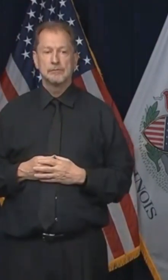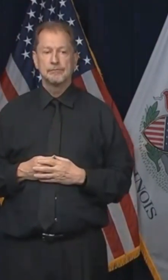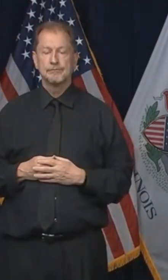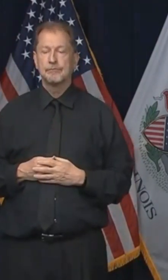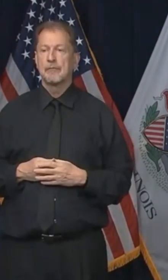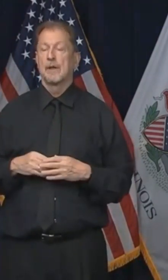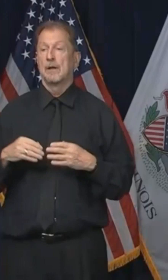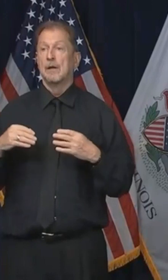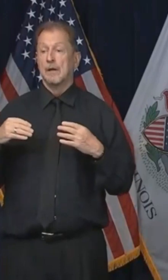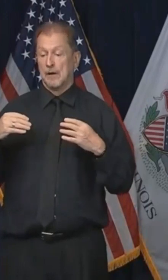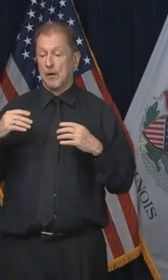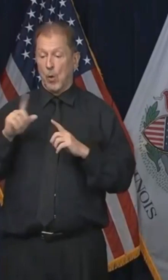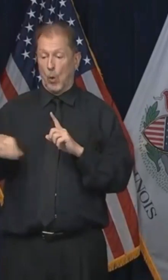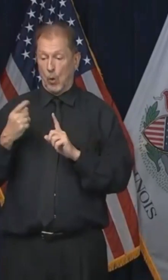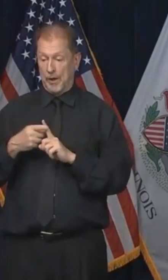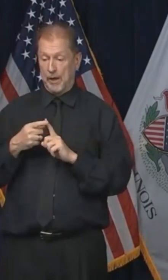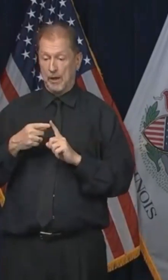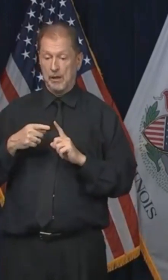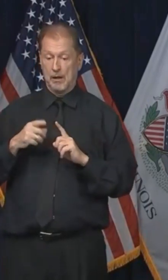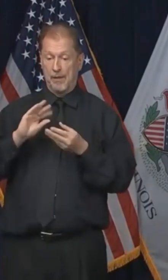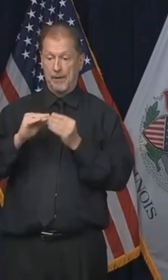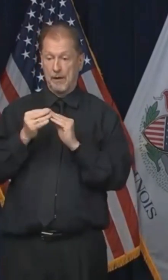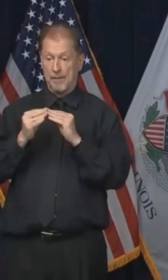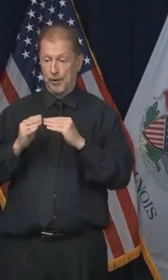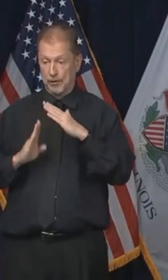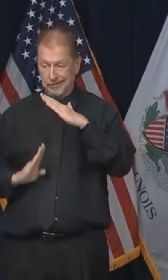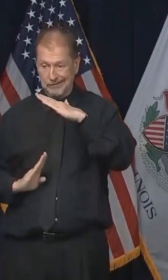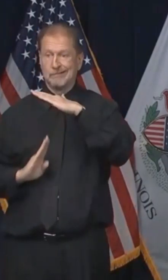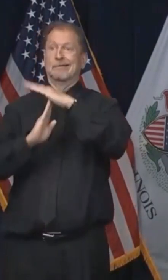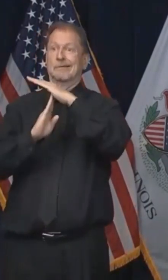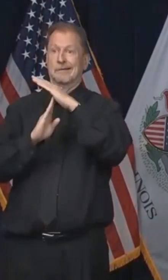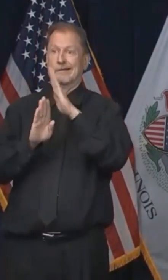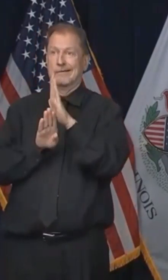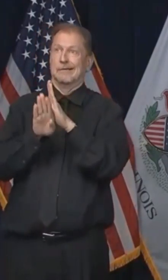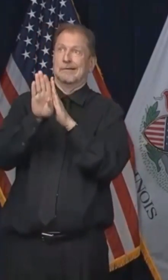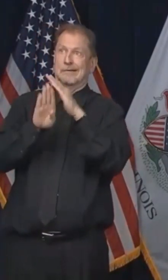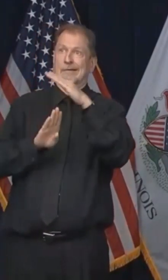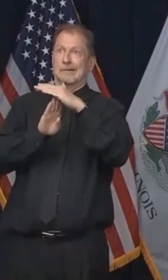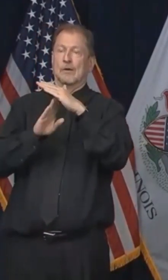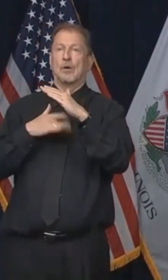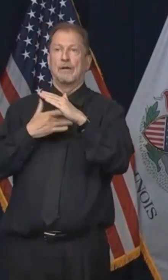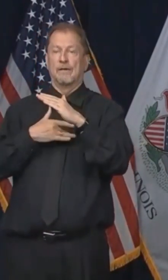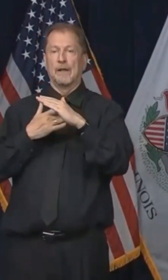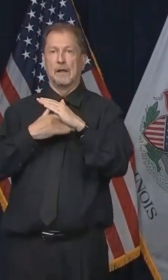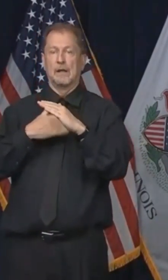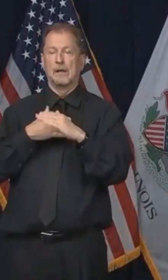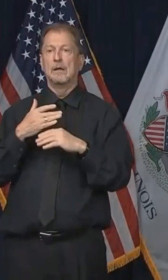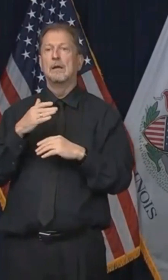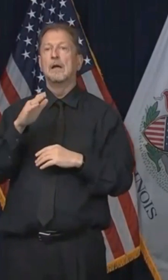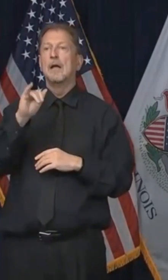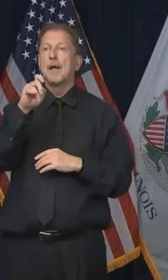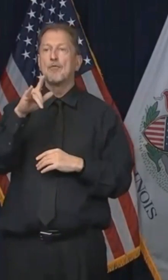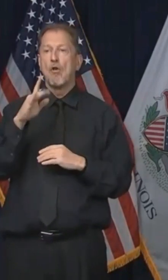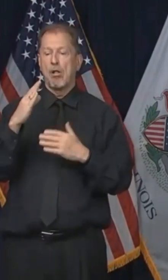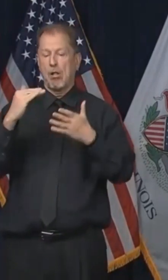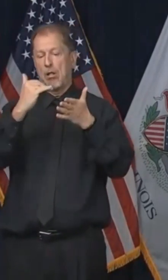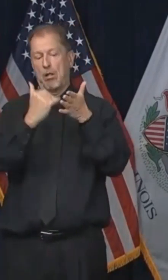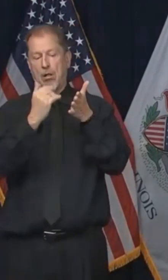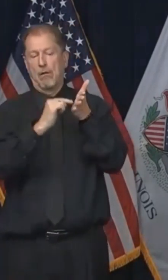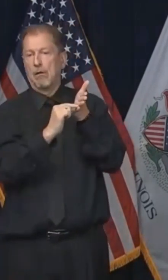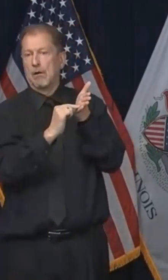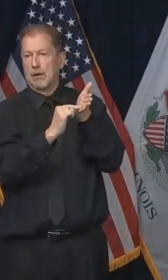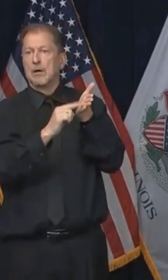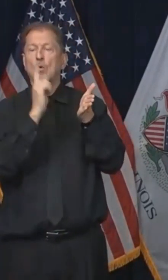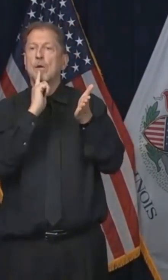as we enter a peak period, whenever that may be, sometime we think in the later half of April.